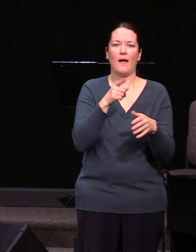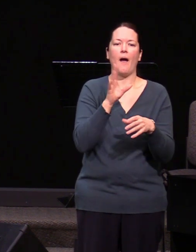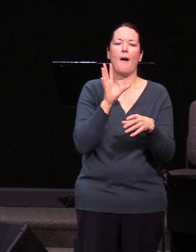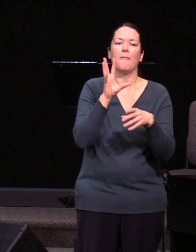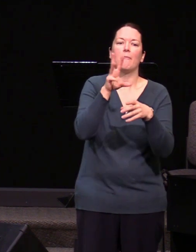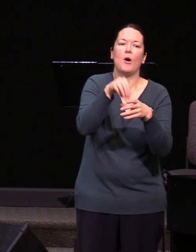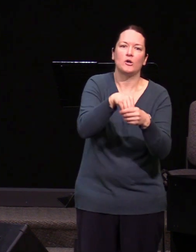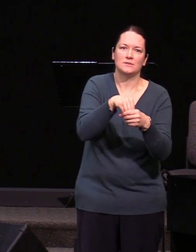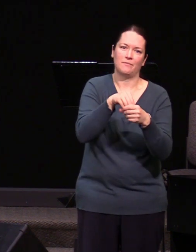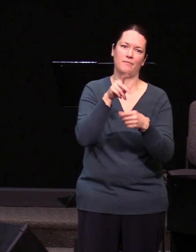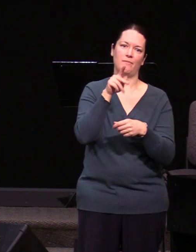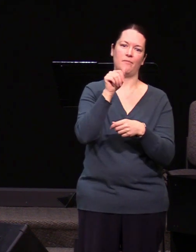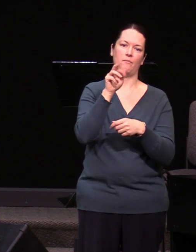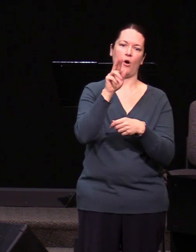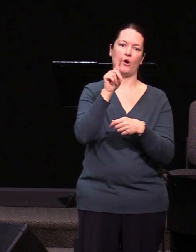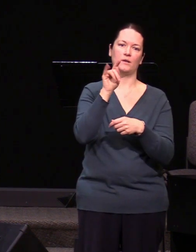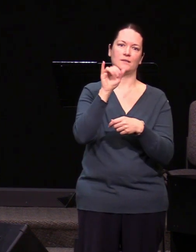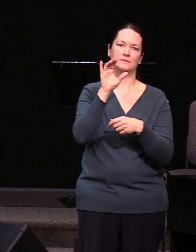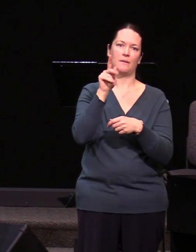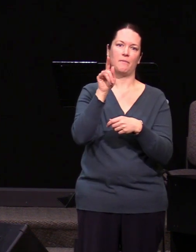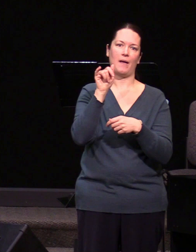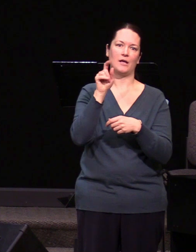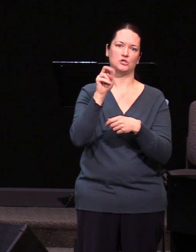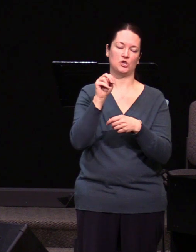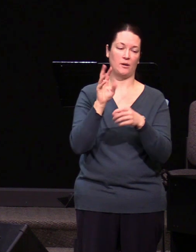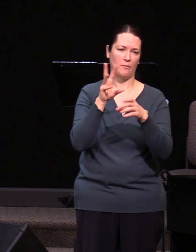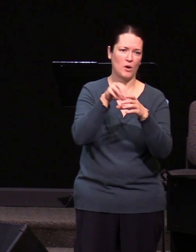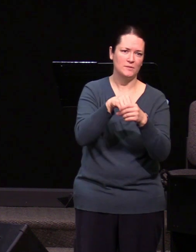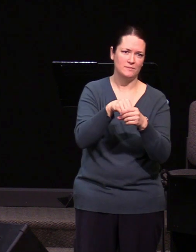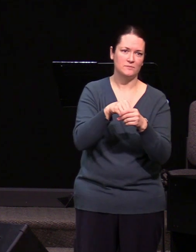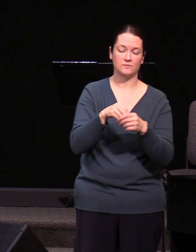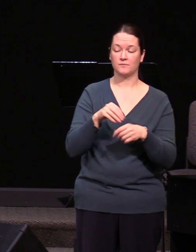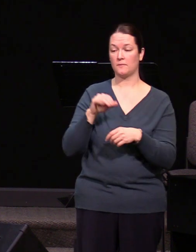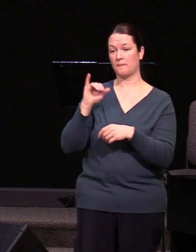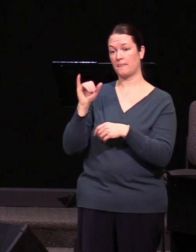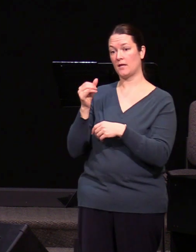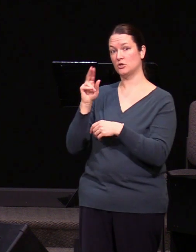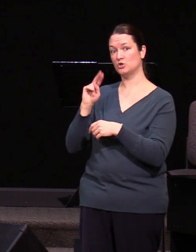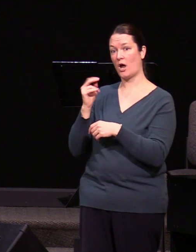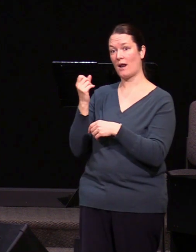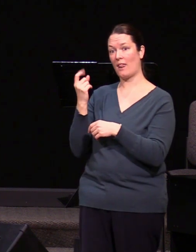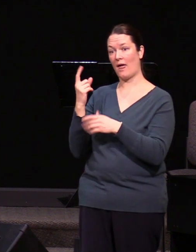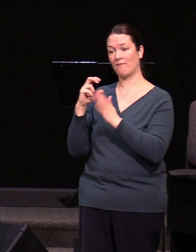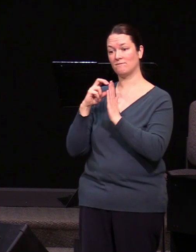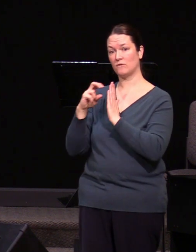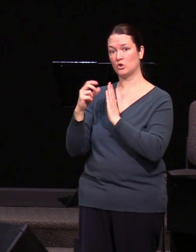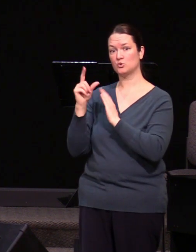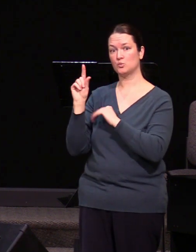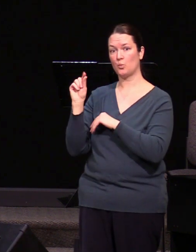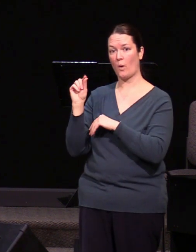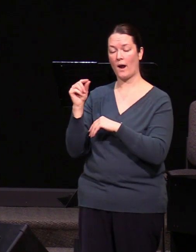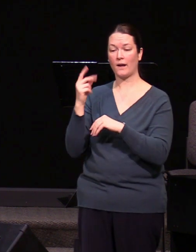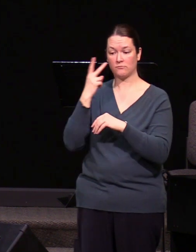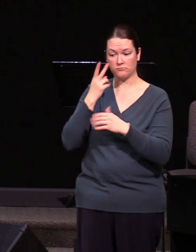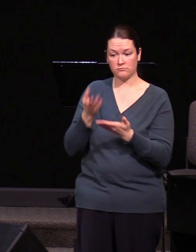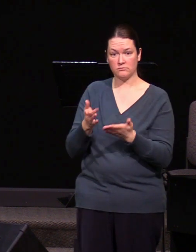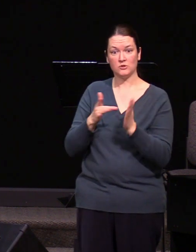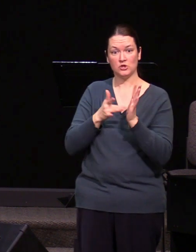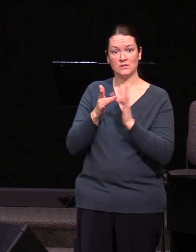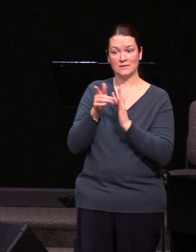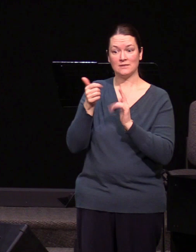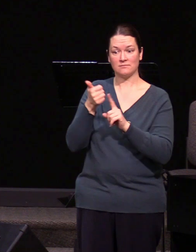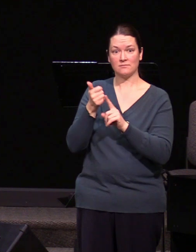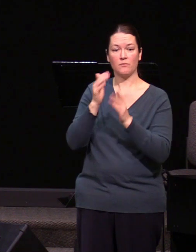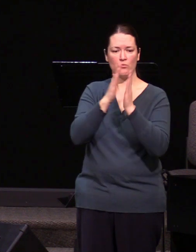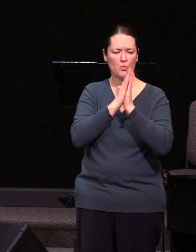Participation. For example, John 11, in verse 20, we see Jesus praying